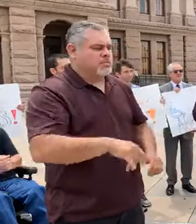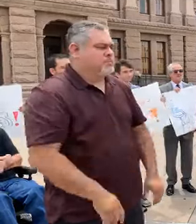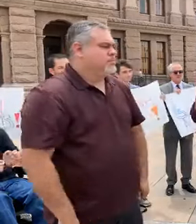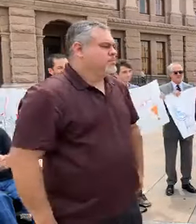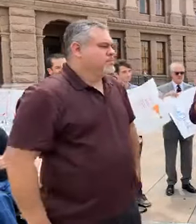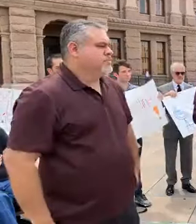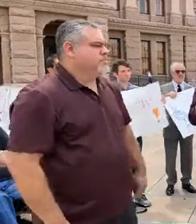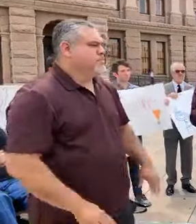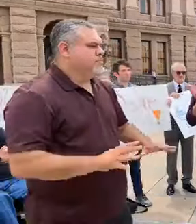Thank you.